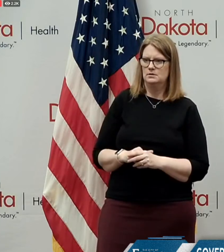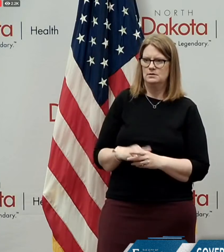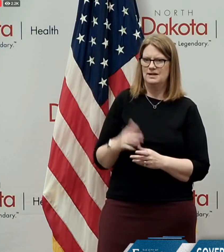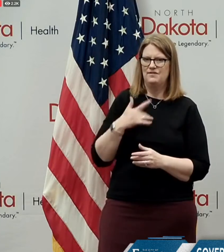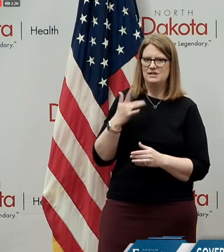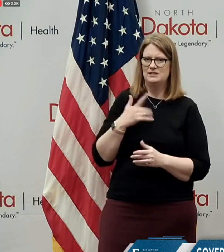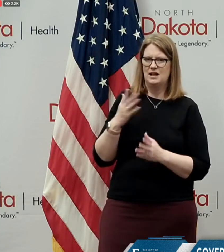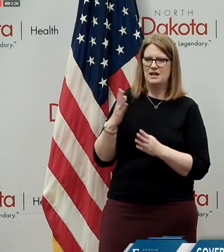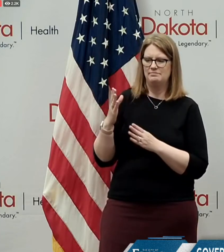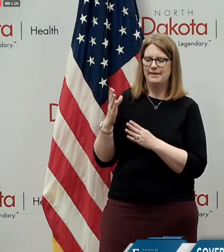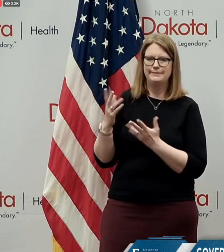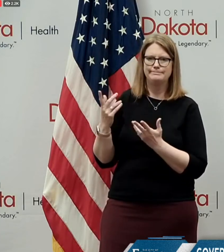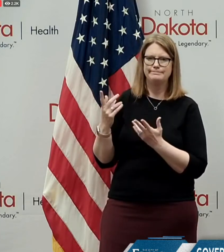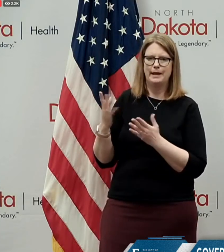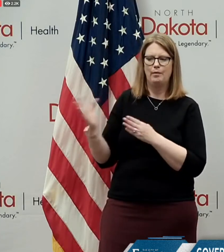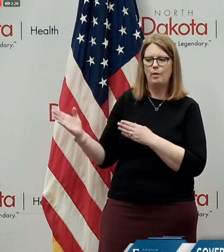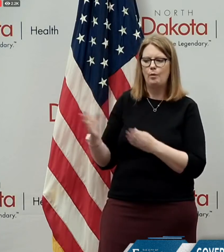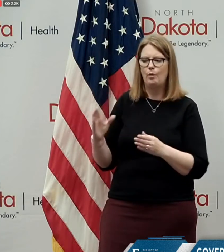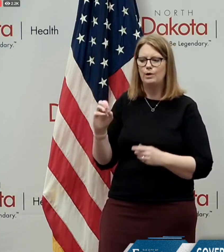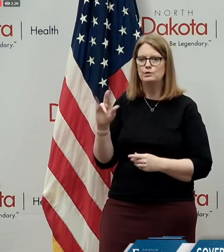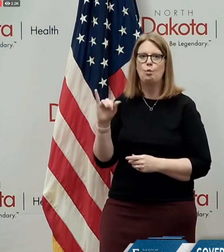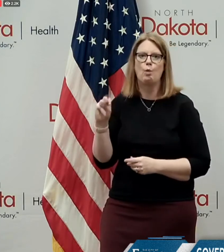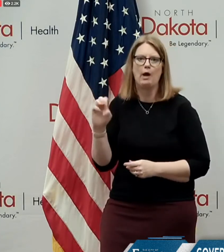organized crime. It doesn't feel like